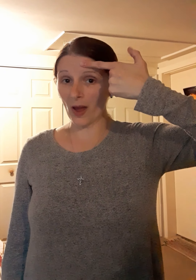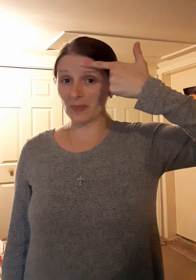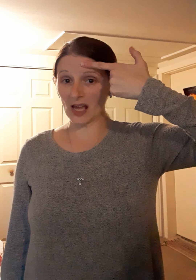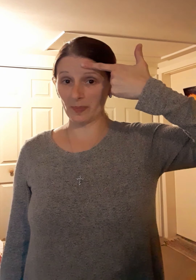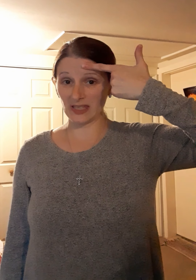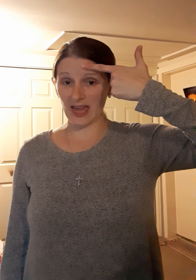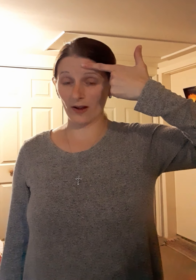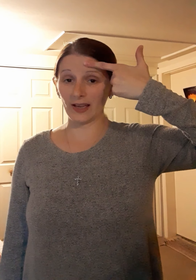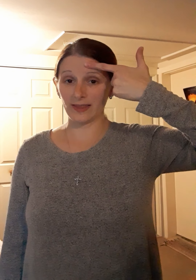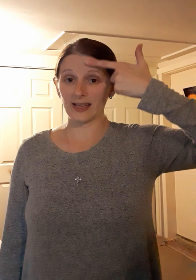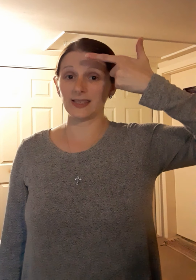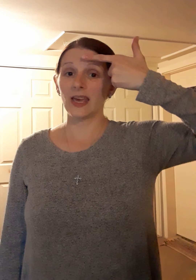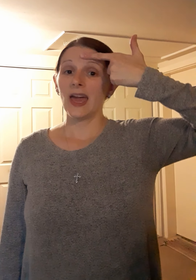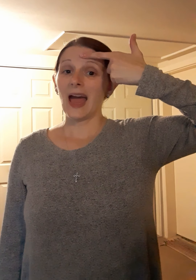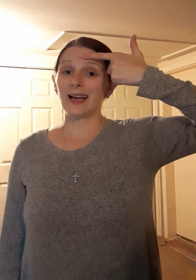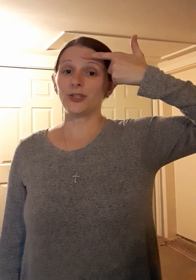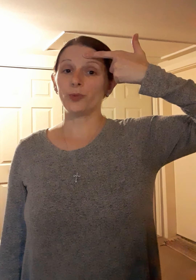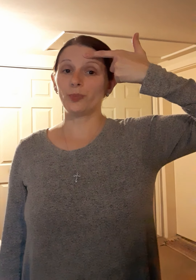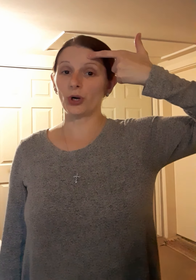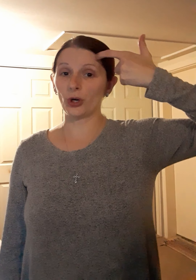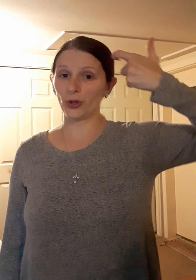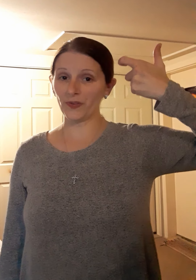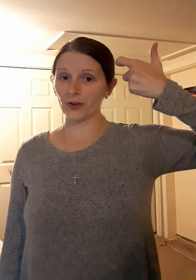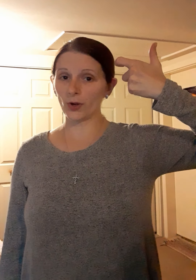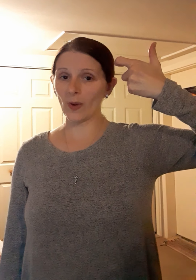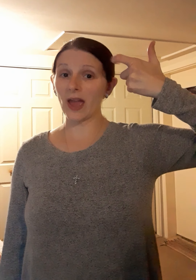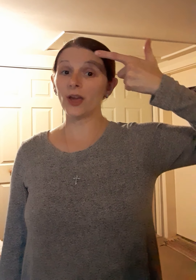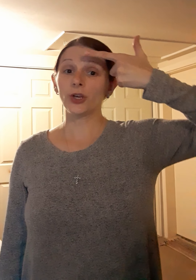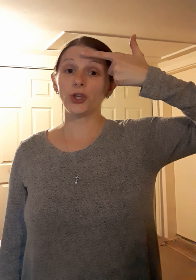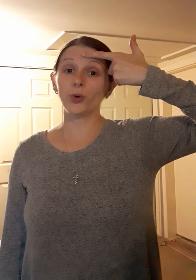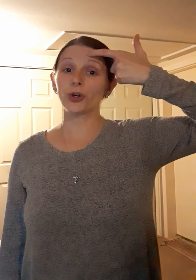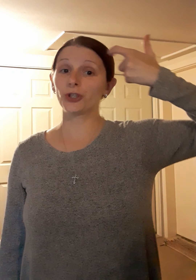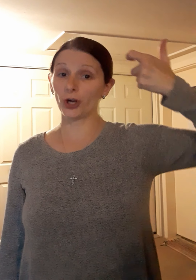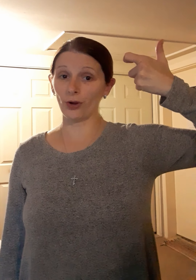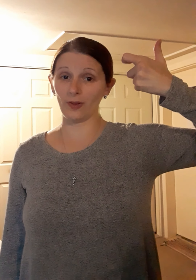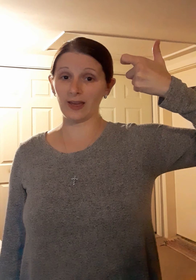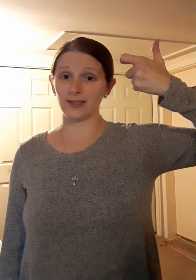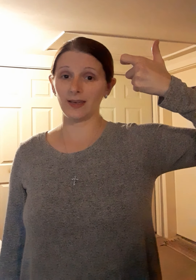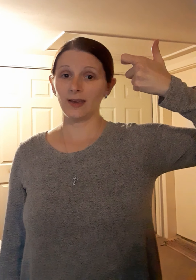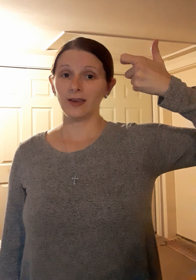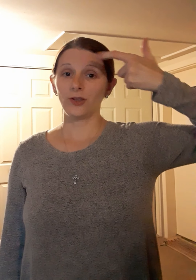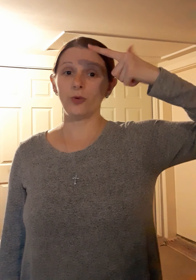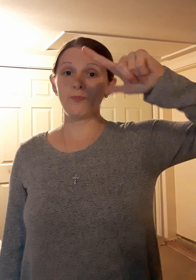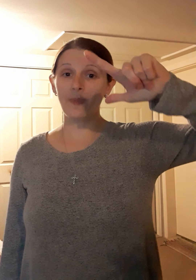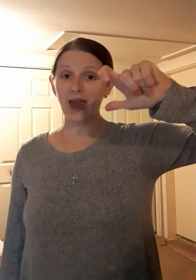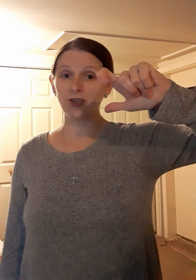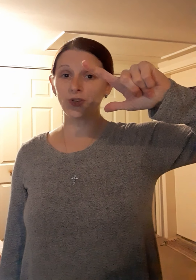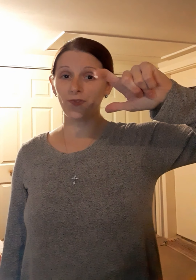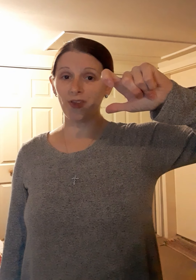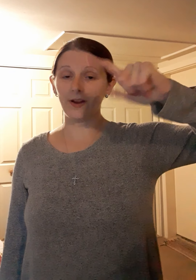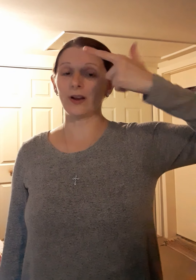is up in the air like this. As you pull the finger away, you curl it. You bend your finger.